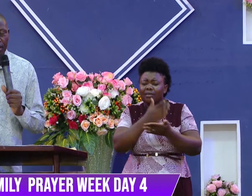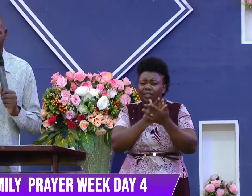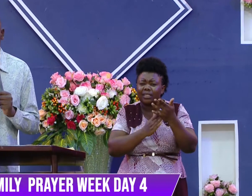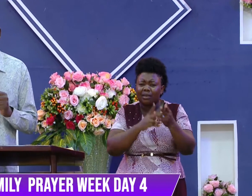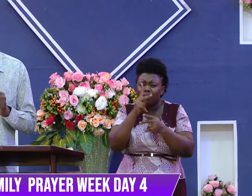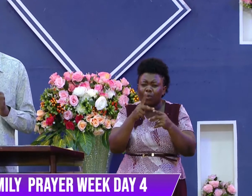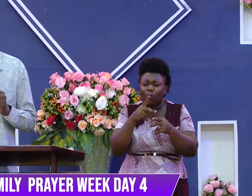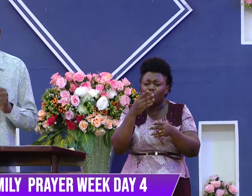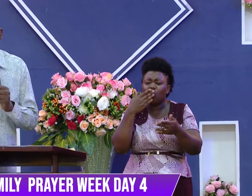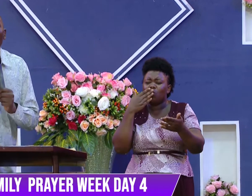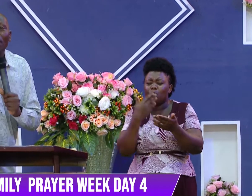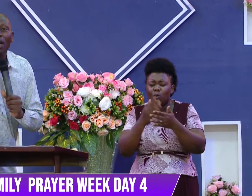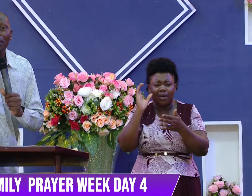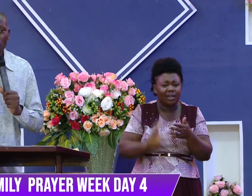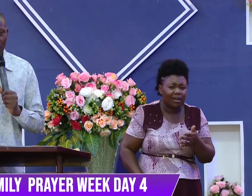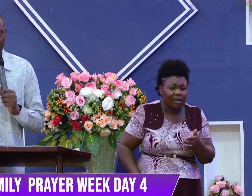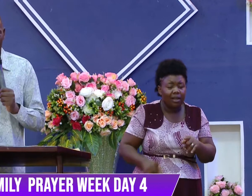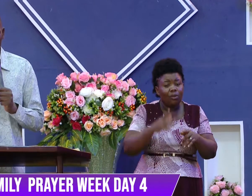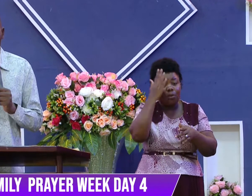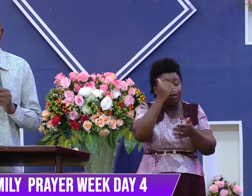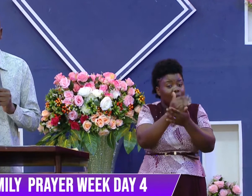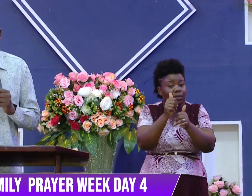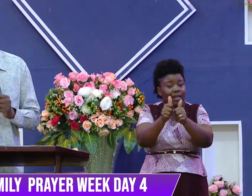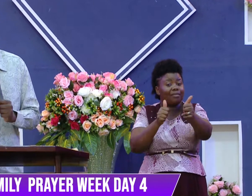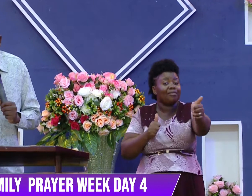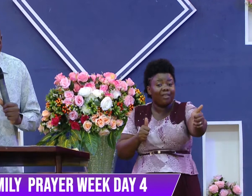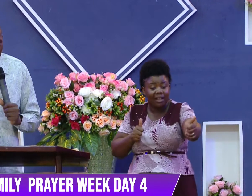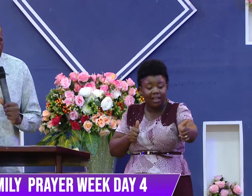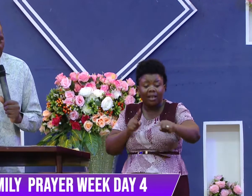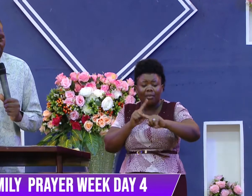are people who are good because they are far from